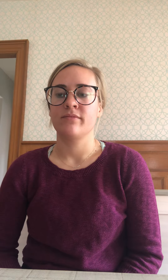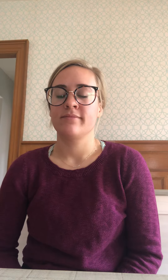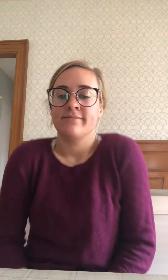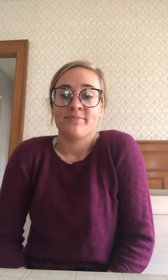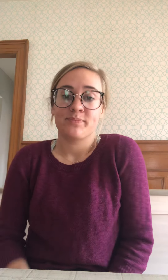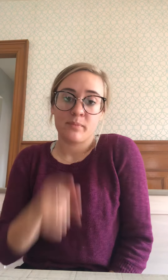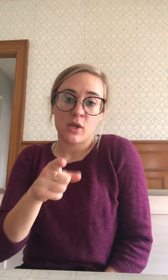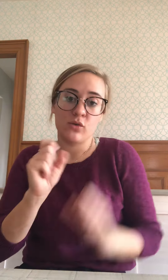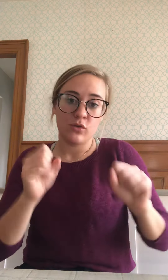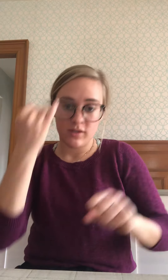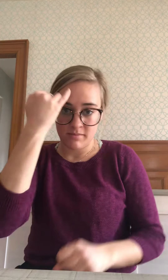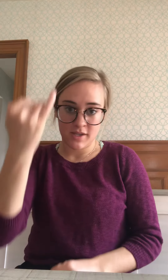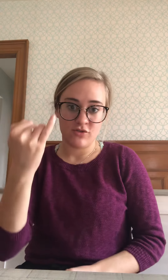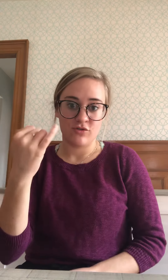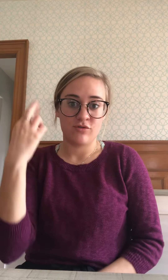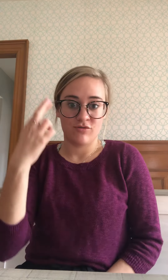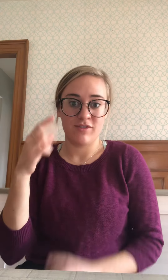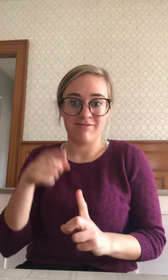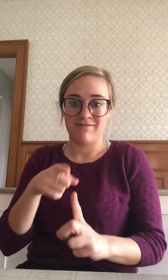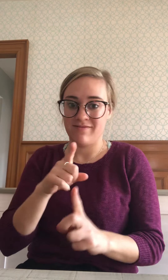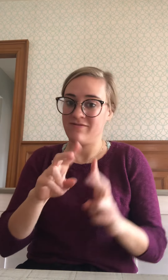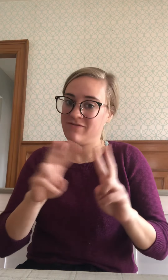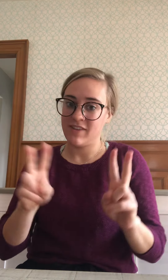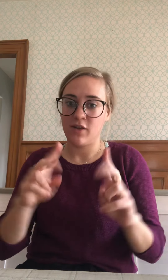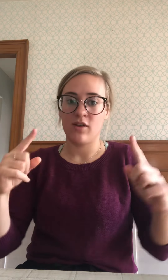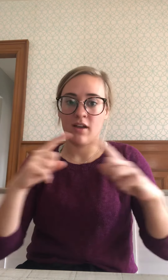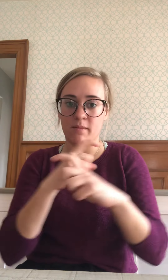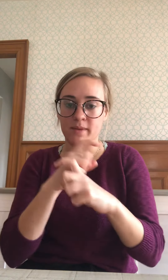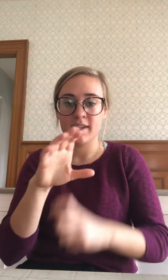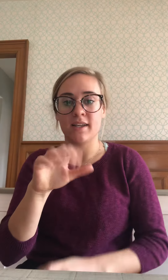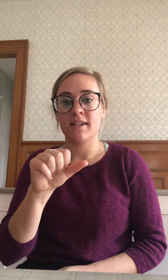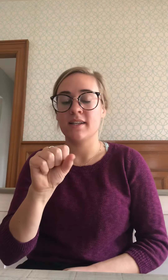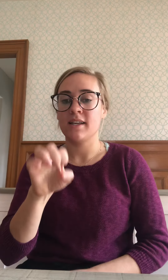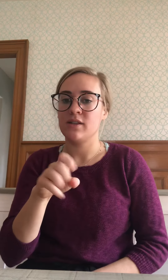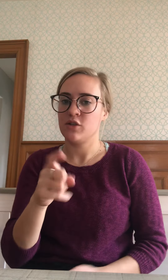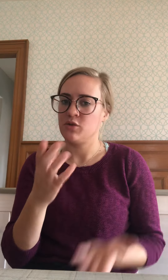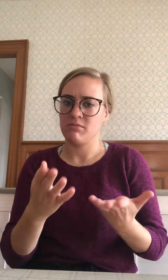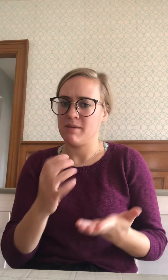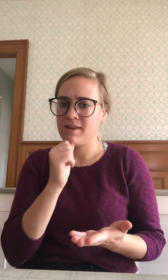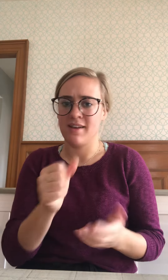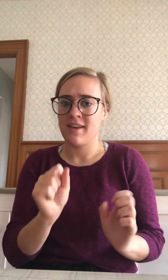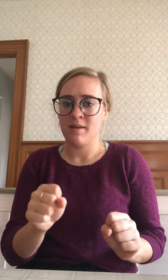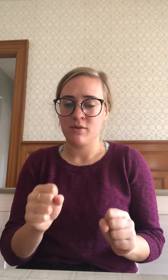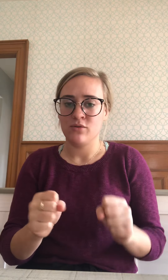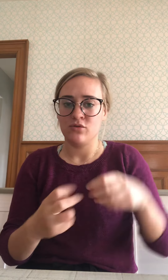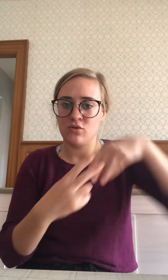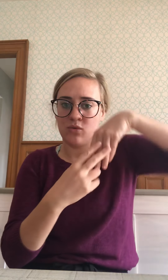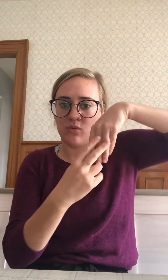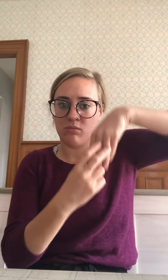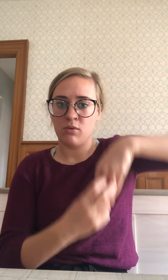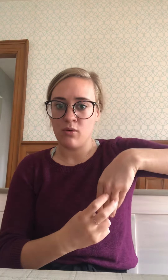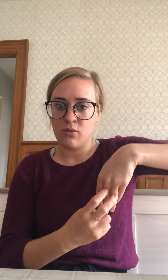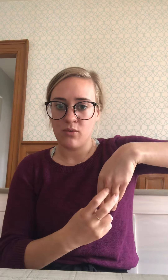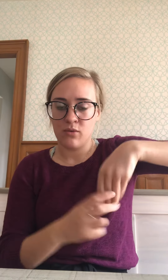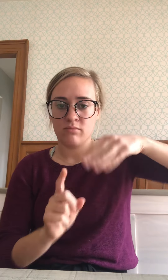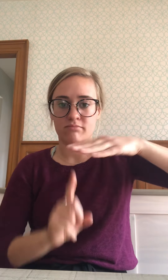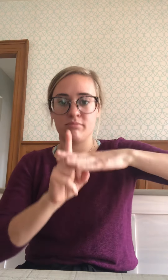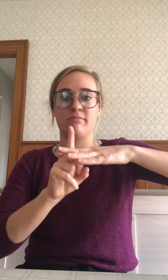imagine where this is a very complicated case, and you may not be able to extrude these teeth at all, thus some of these patients wind up with